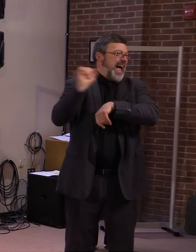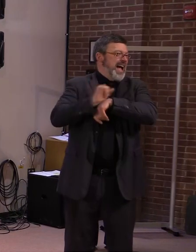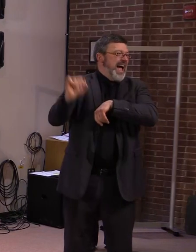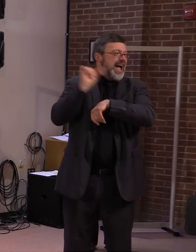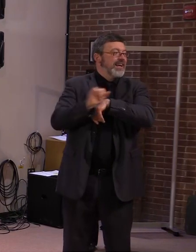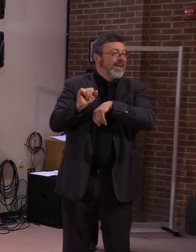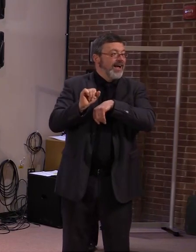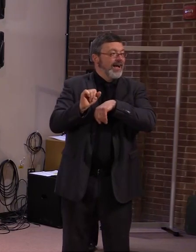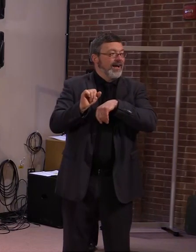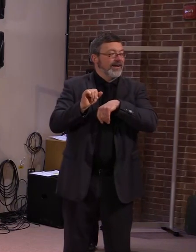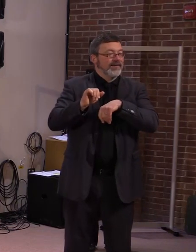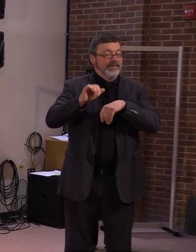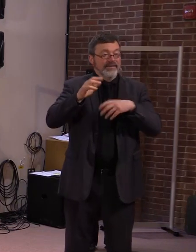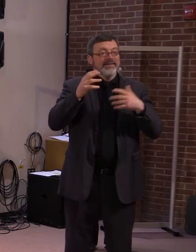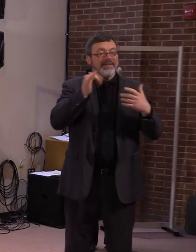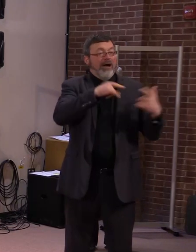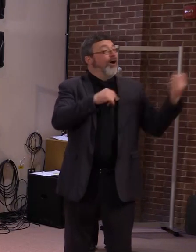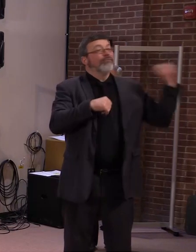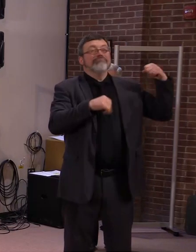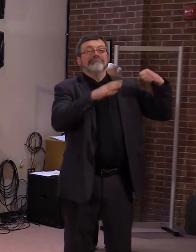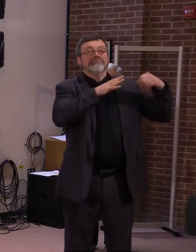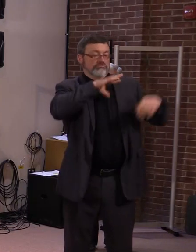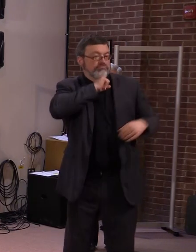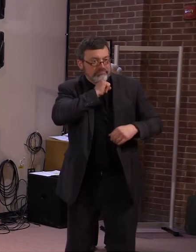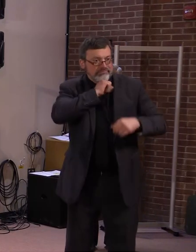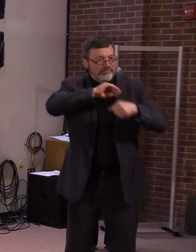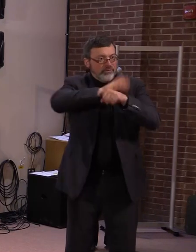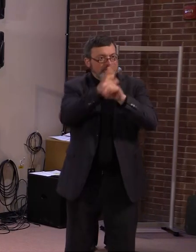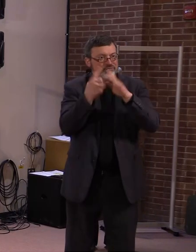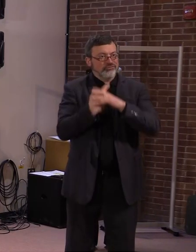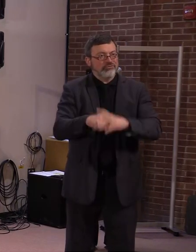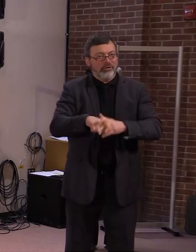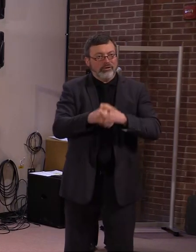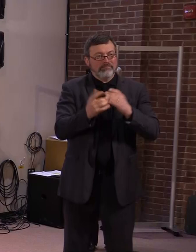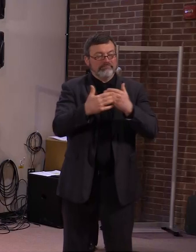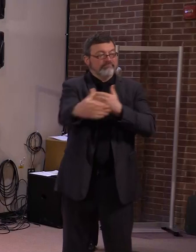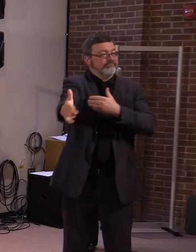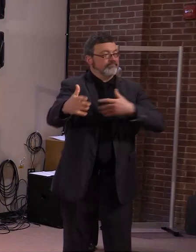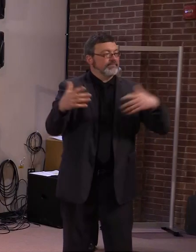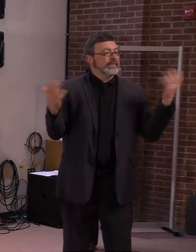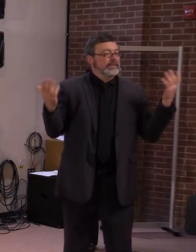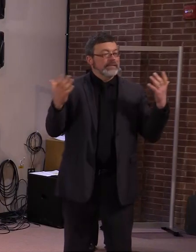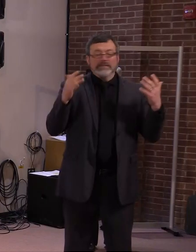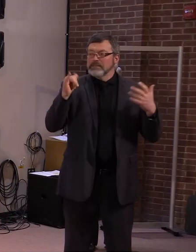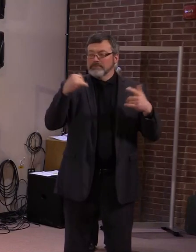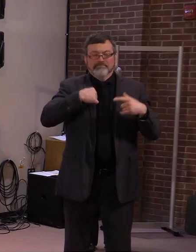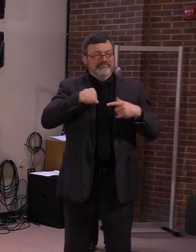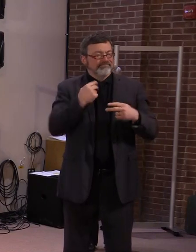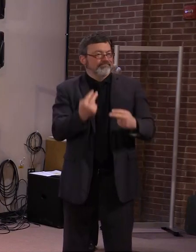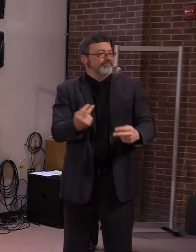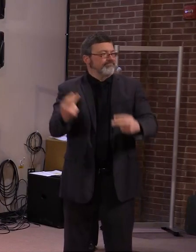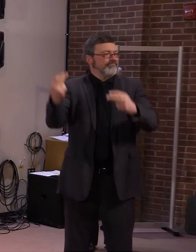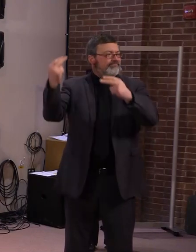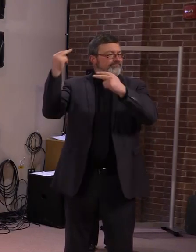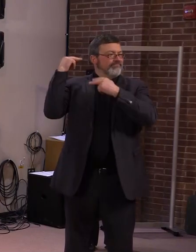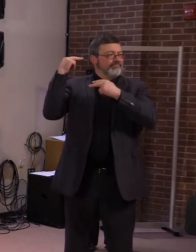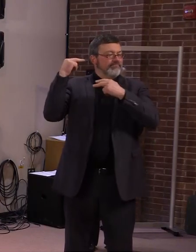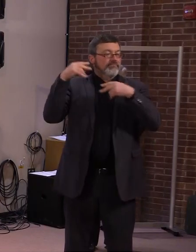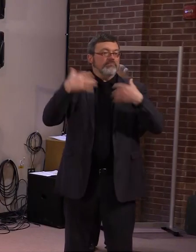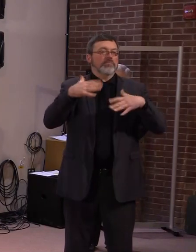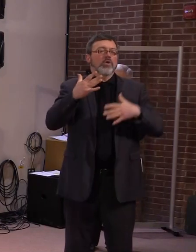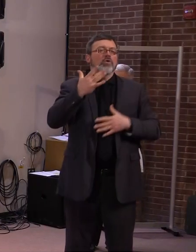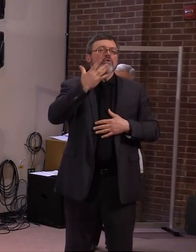began. I think back on how fortunate we were that his wife Mary allowed him to come